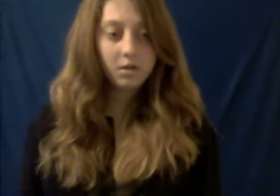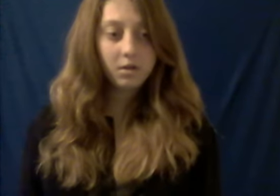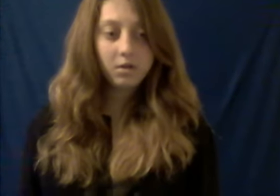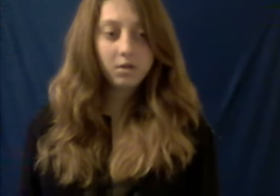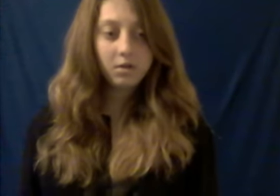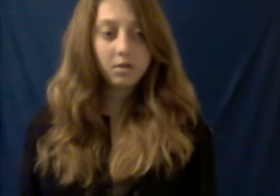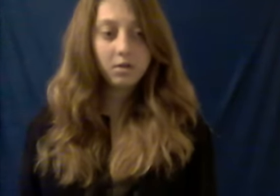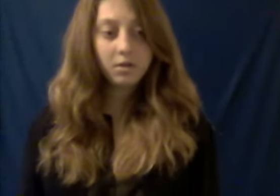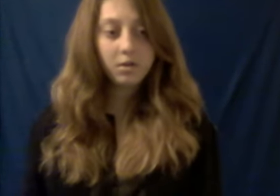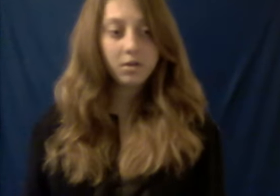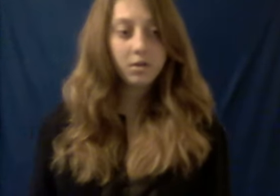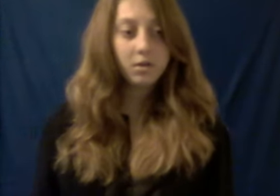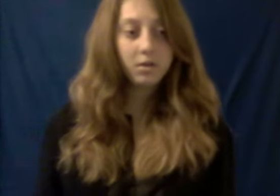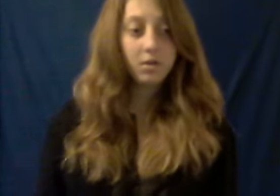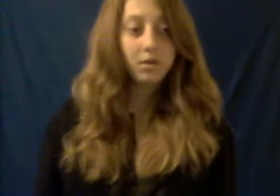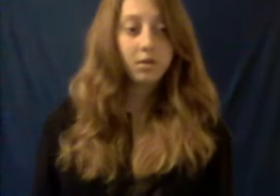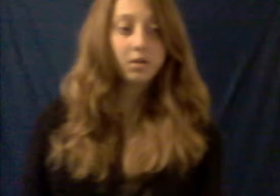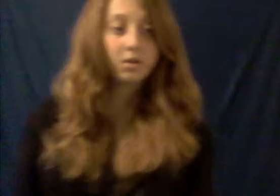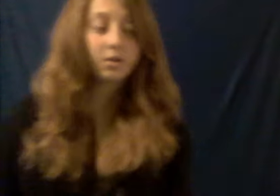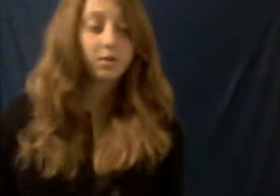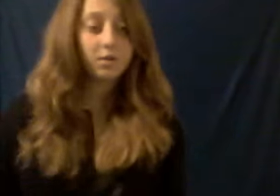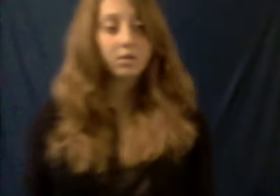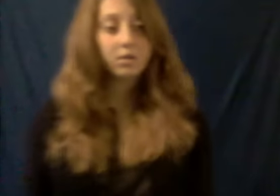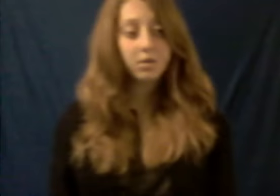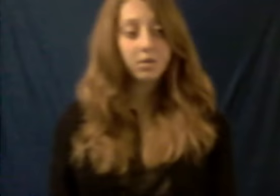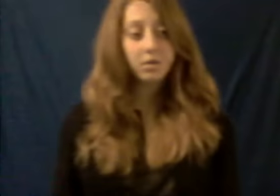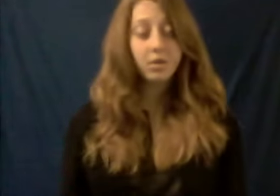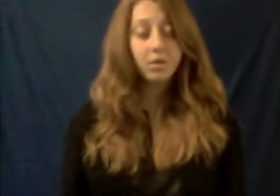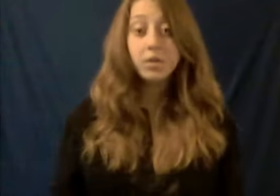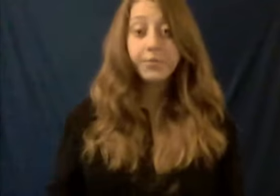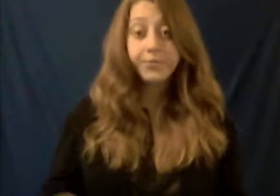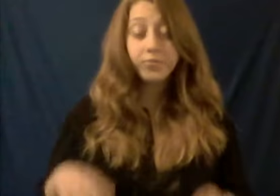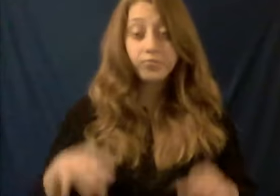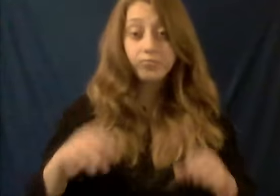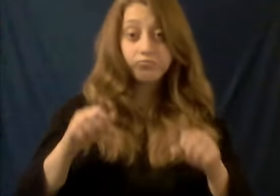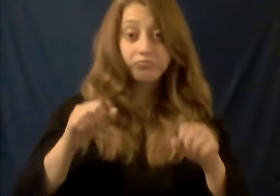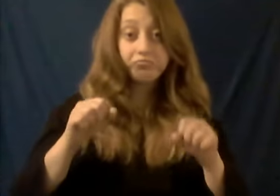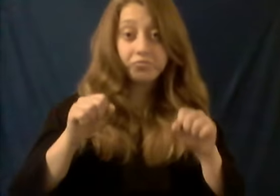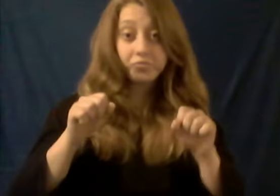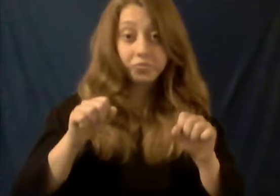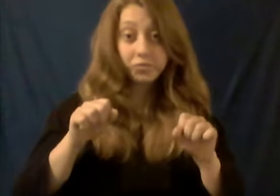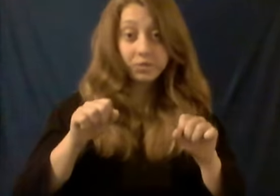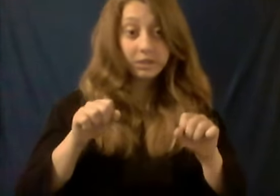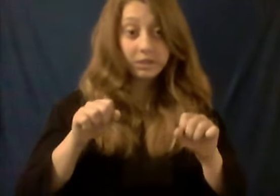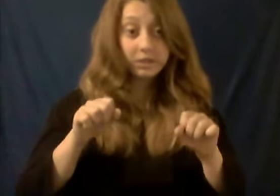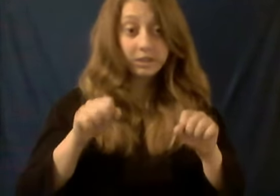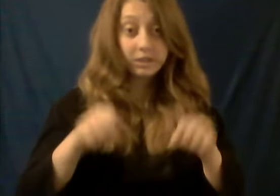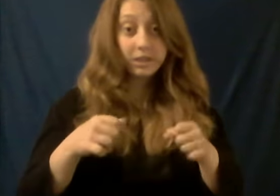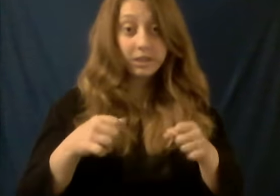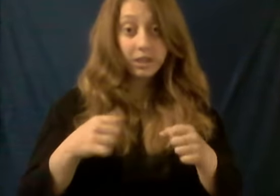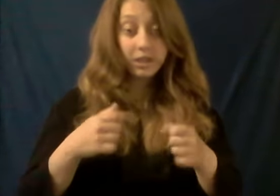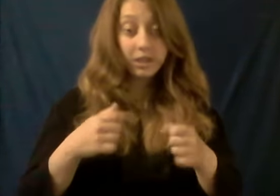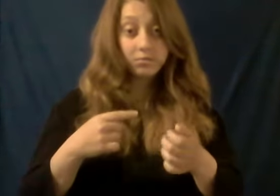You can choose to pay either out of pocket for the remaining amount or just go with however much that is available